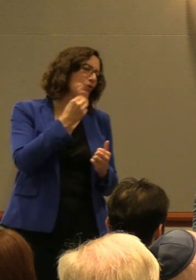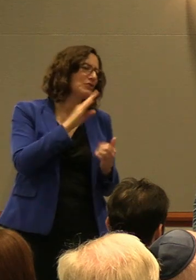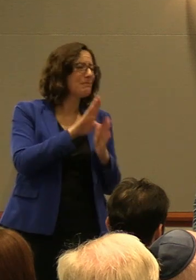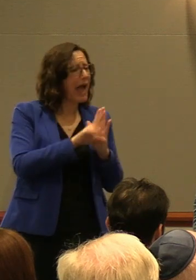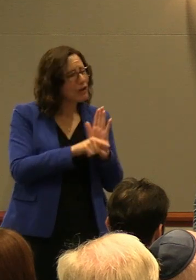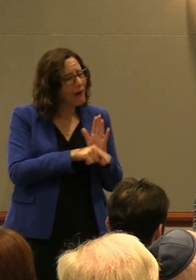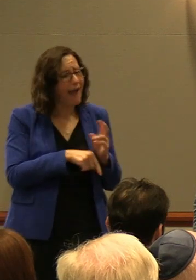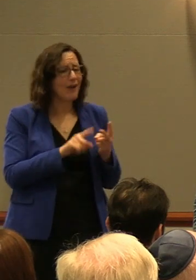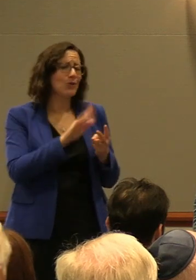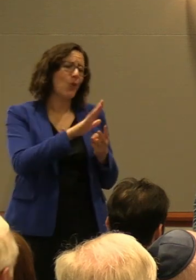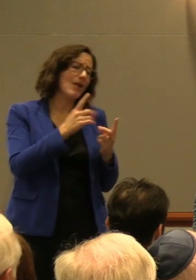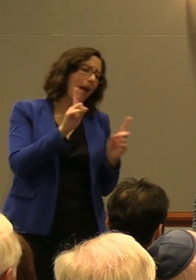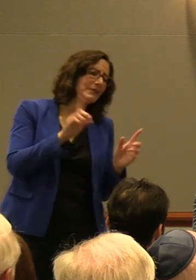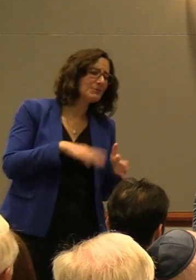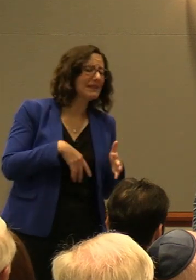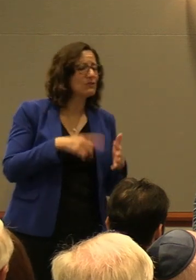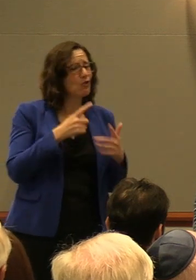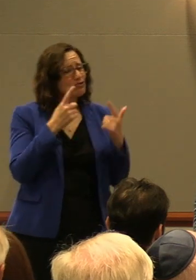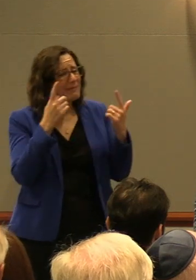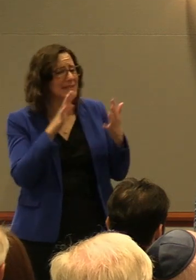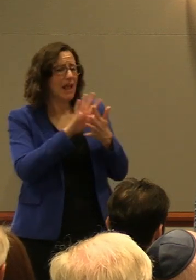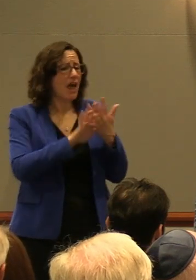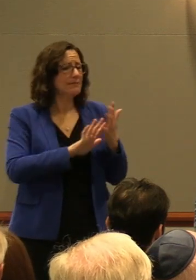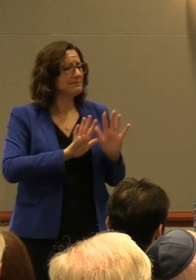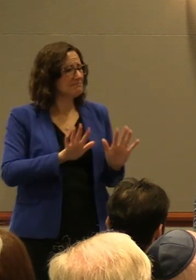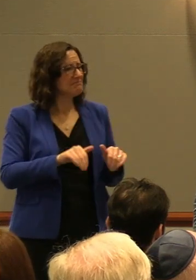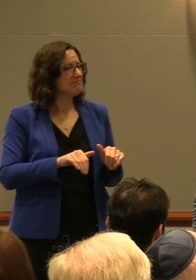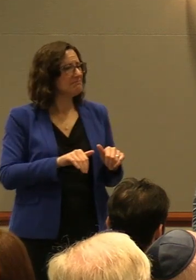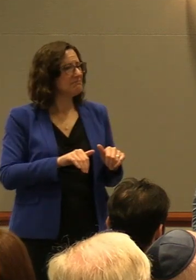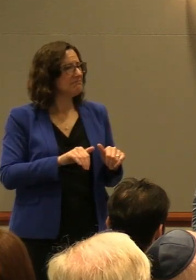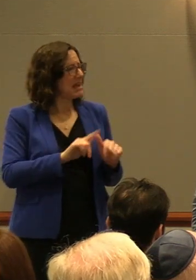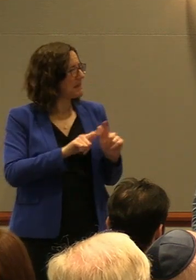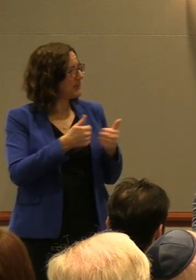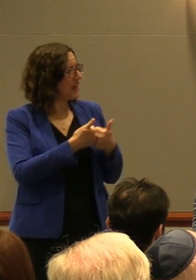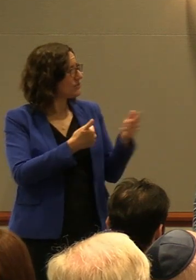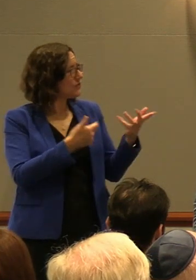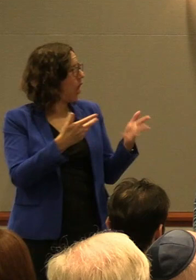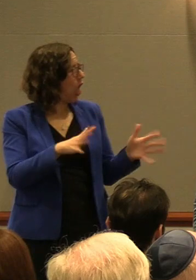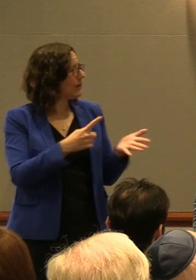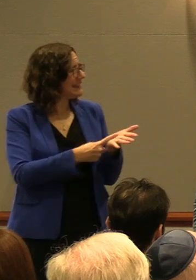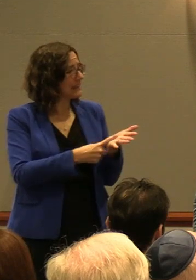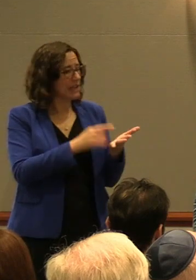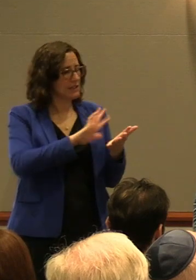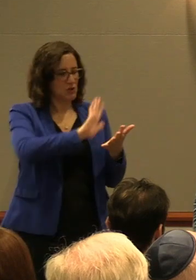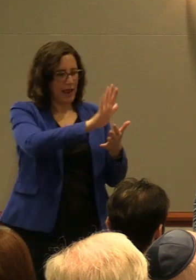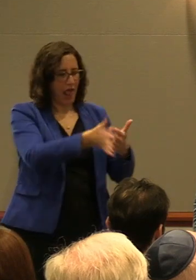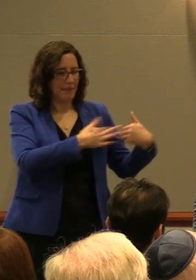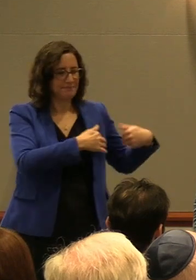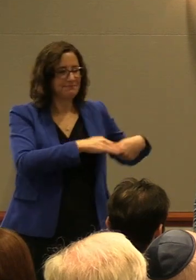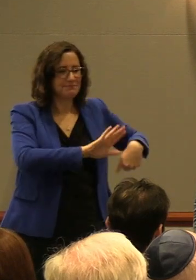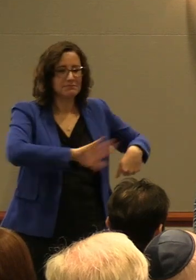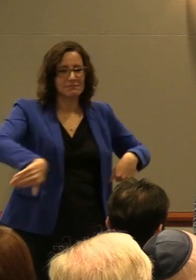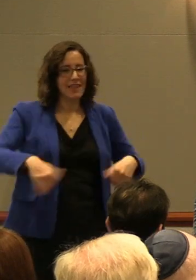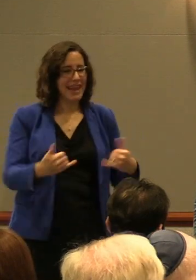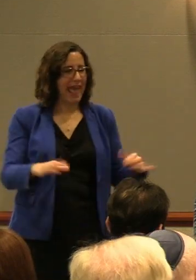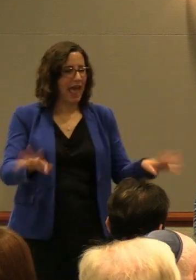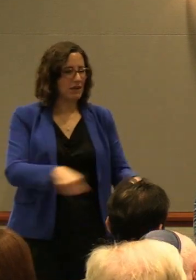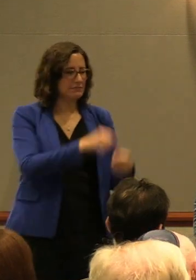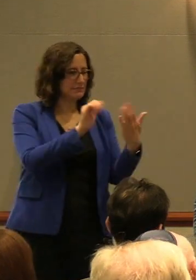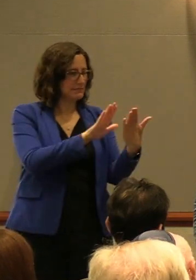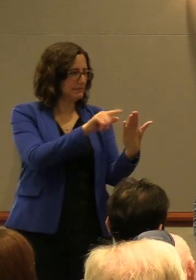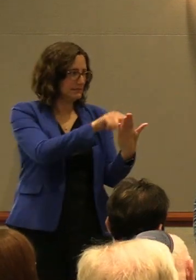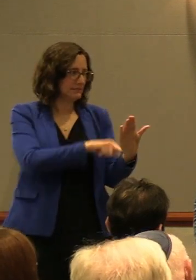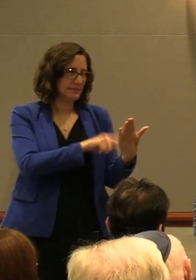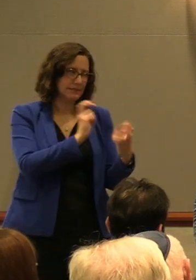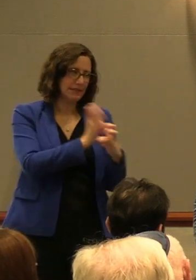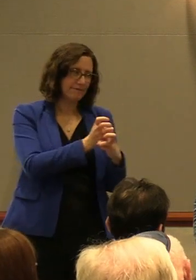background, your accomplishments, your achievements, and the challenges. And you covered that, so I get to go to the tough ones, but I'm not going to make them